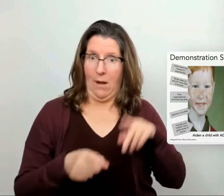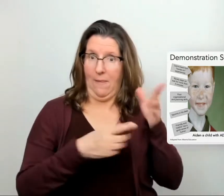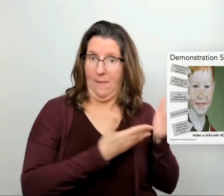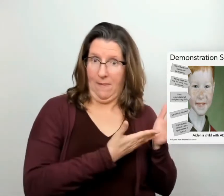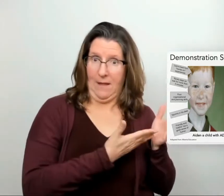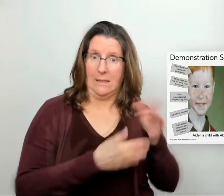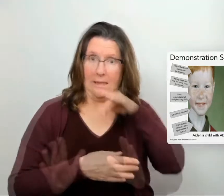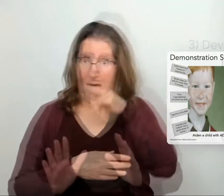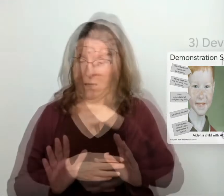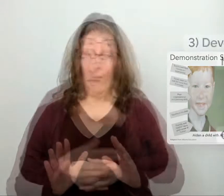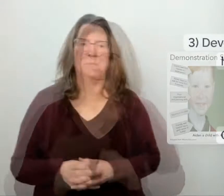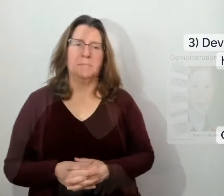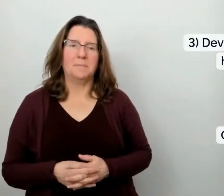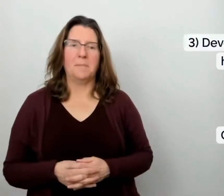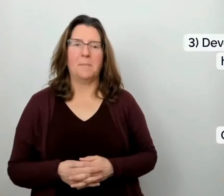learning tasks.